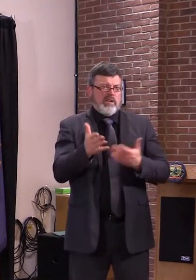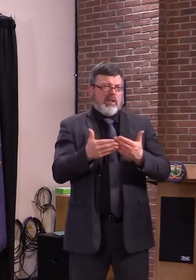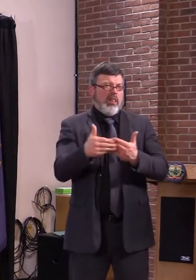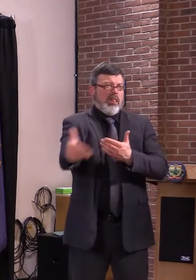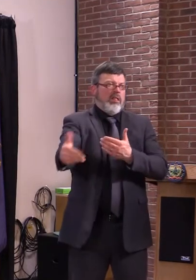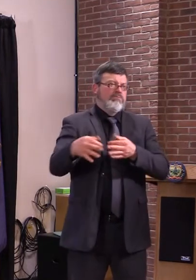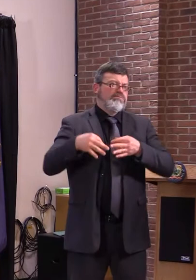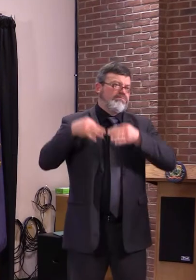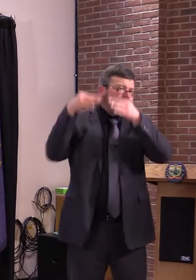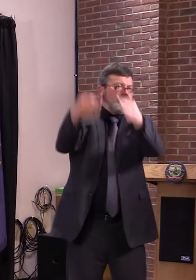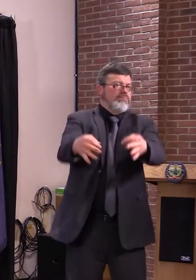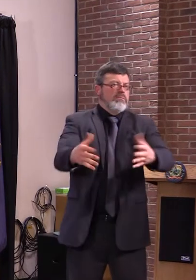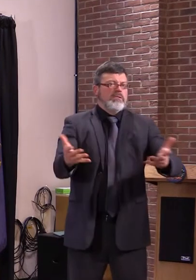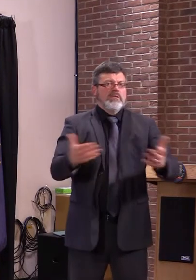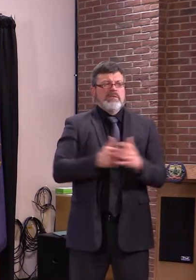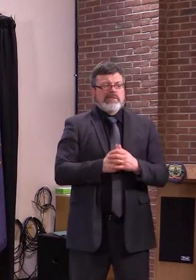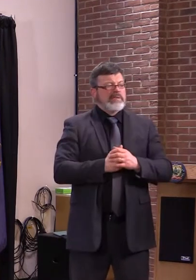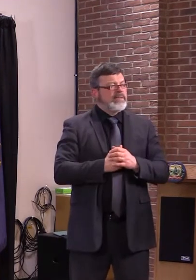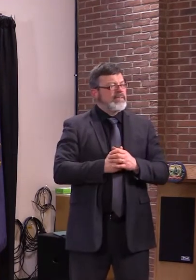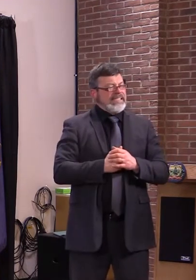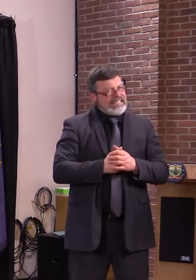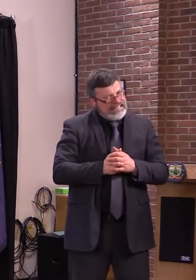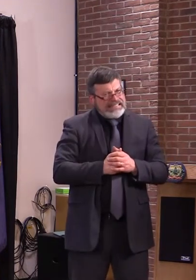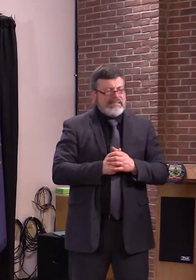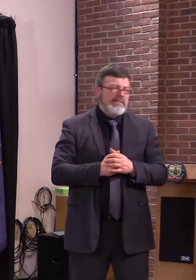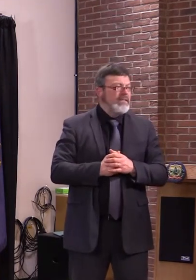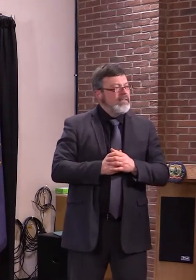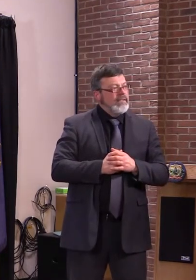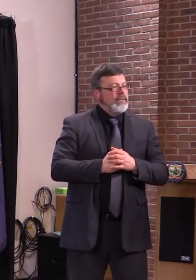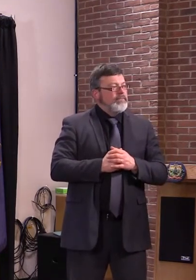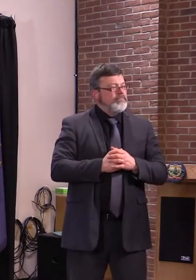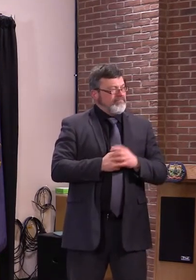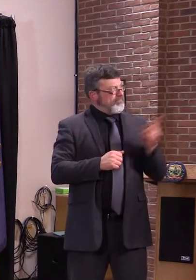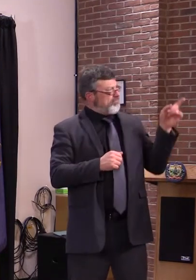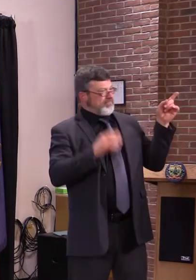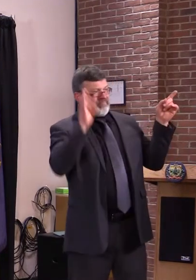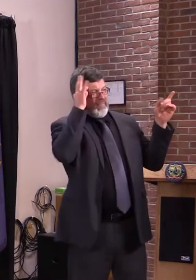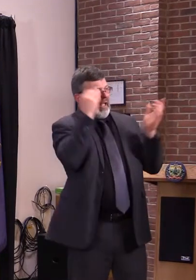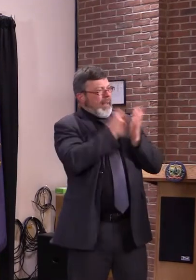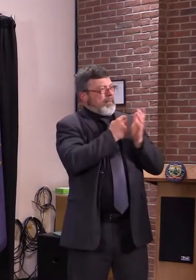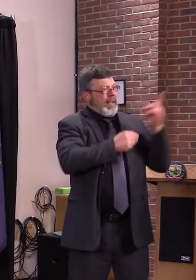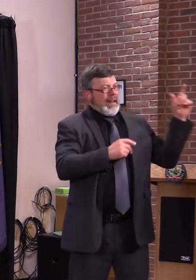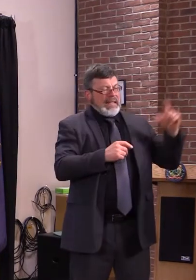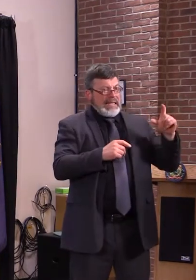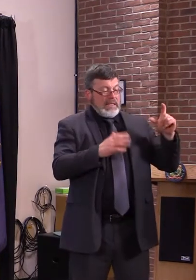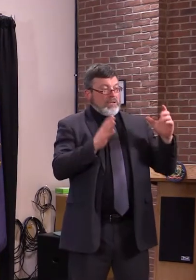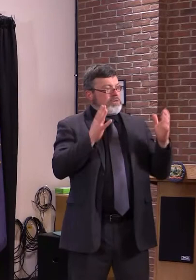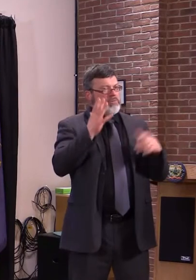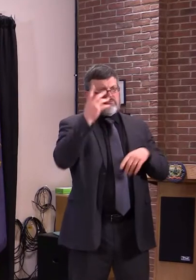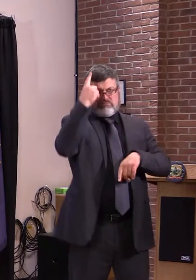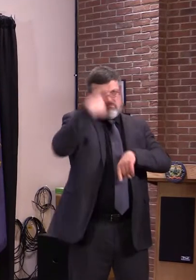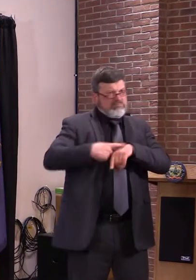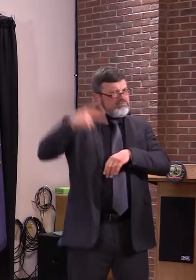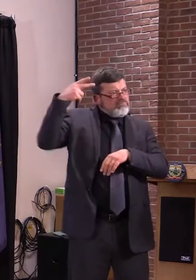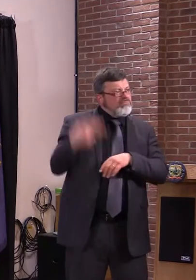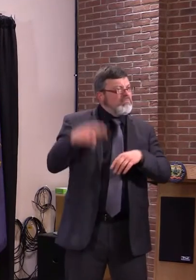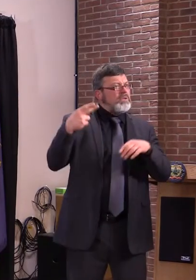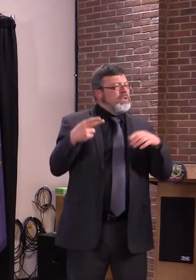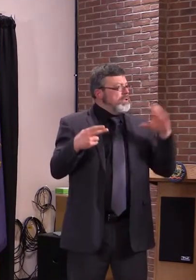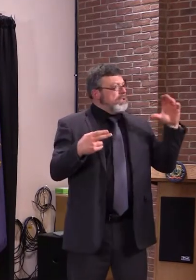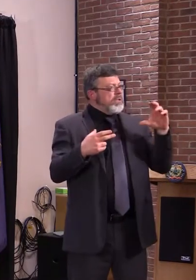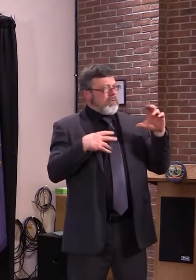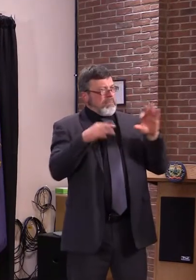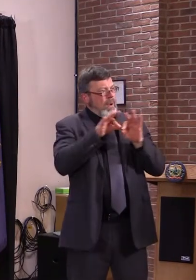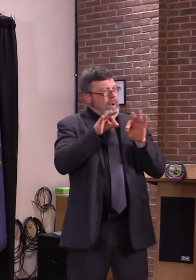In addition to concerns about the way ARPA funds are being allocated in this year's BAA, the administrative proposals to pay